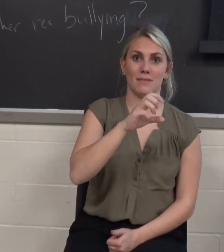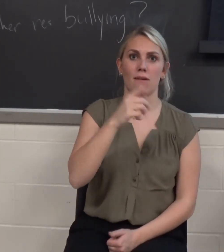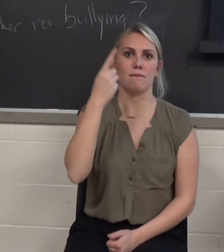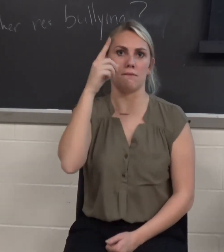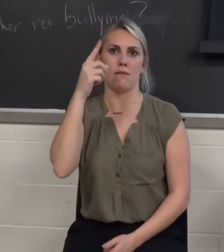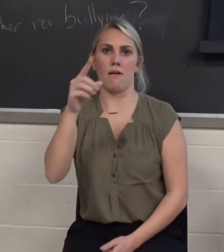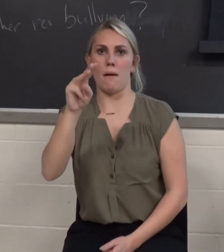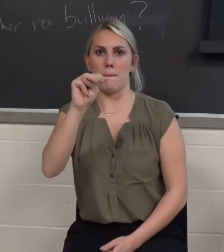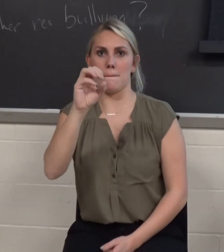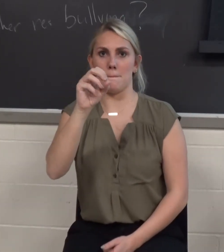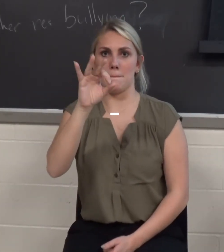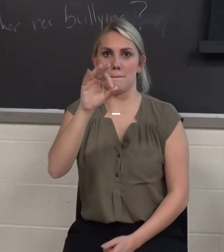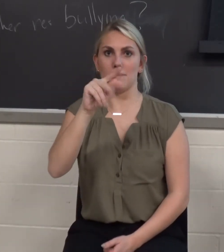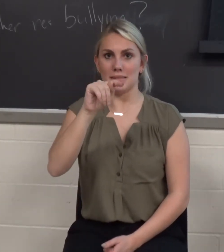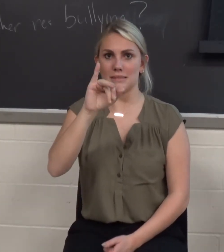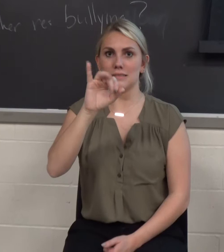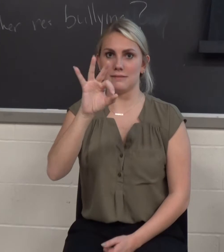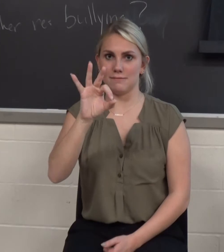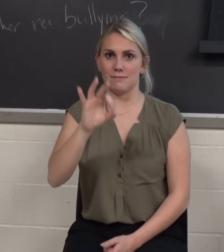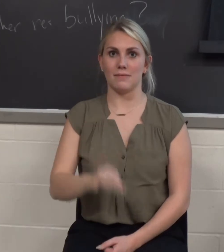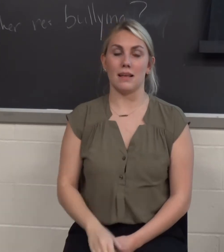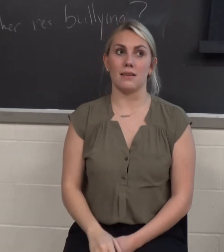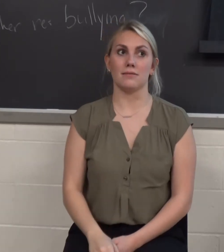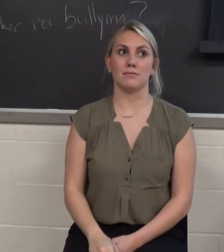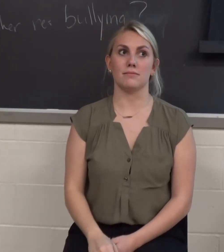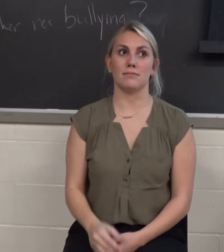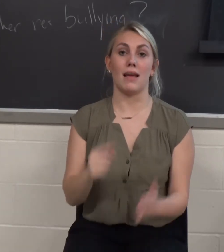Like love is a motif. Hate is a motif.